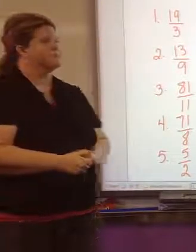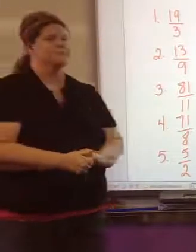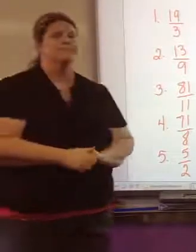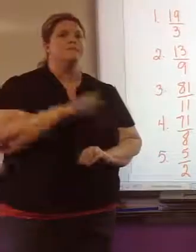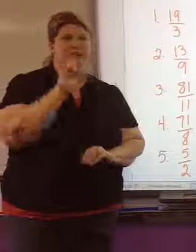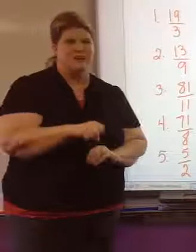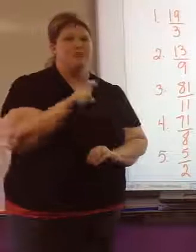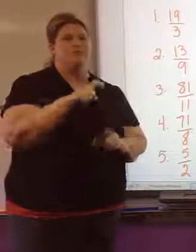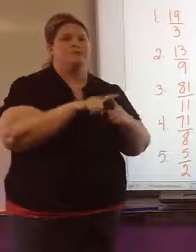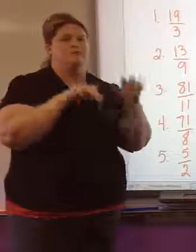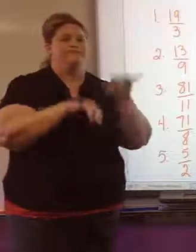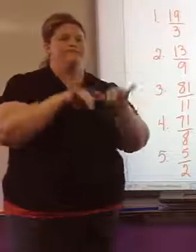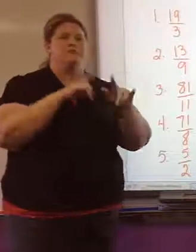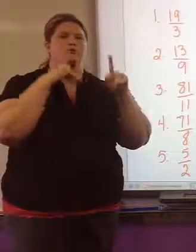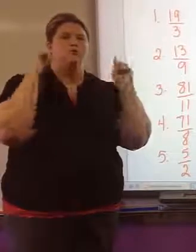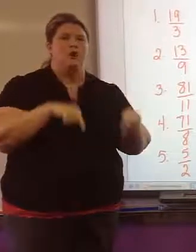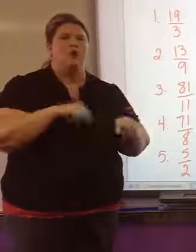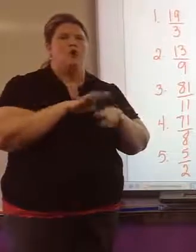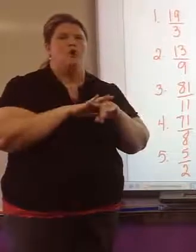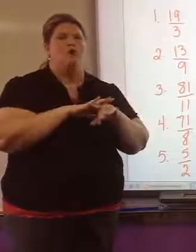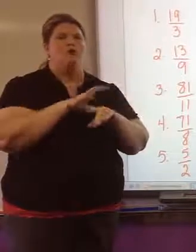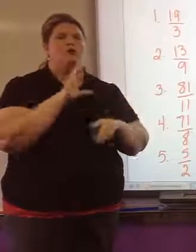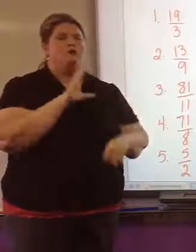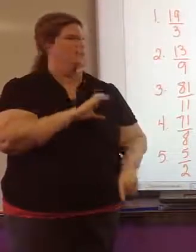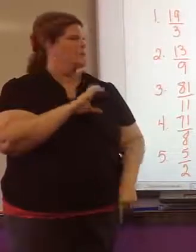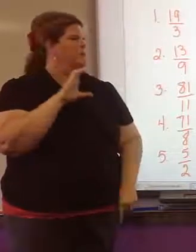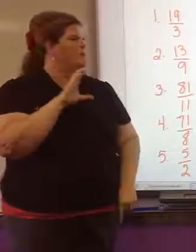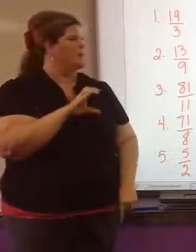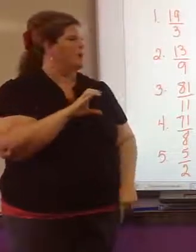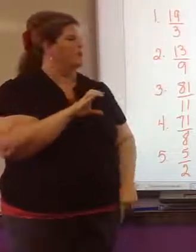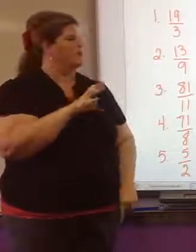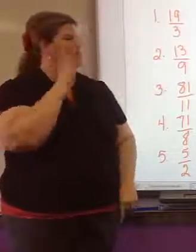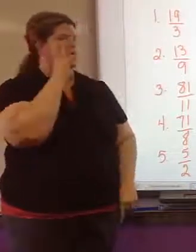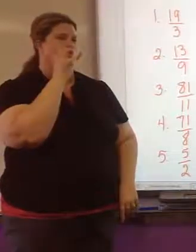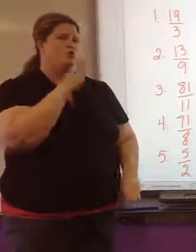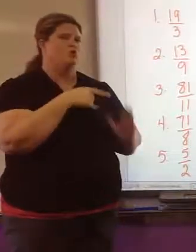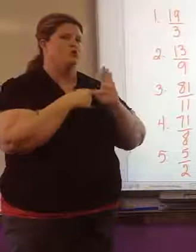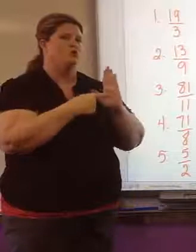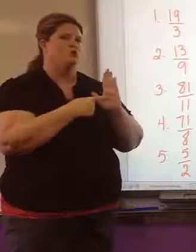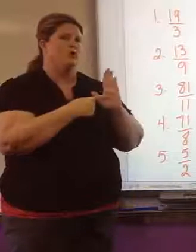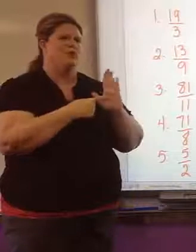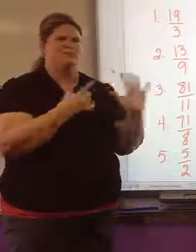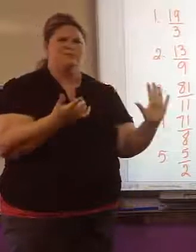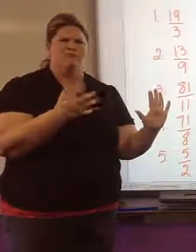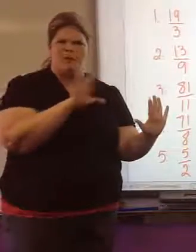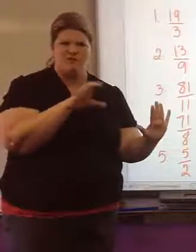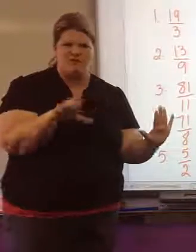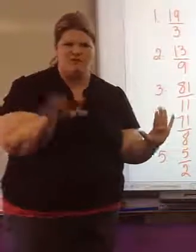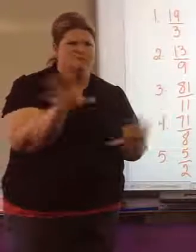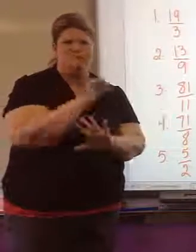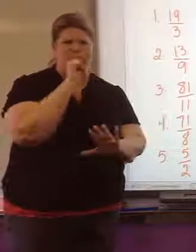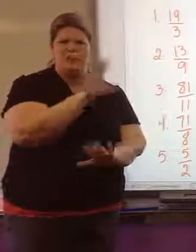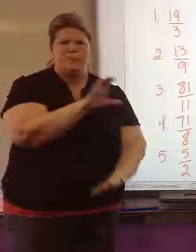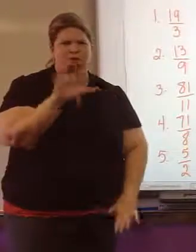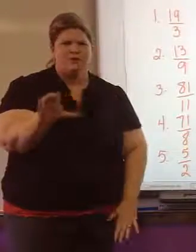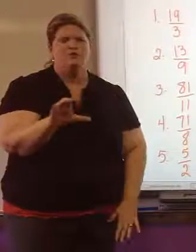Yes, you do need to enter your answers on Collaborate Classroom. I'm going to show you Collaborate Classroom. I am so sorry, not